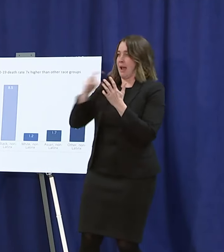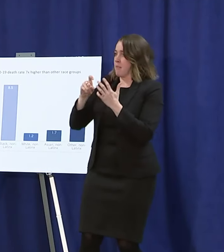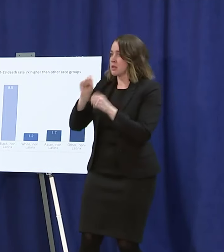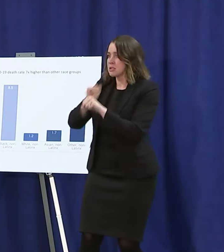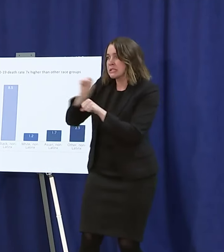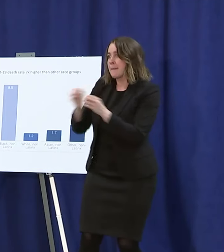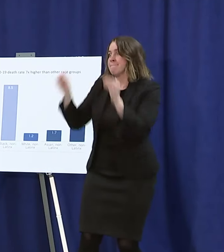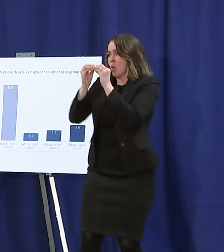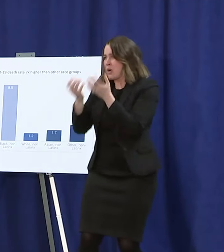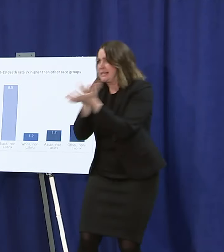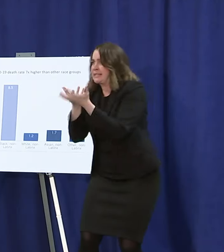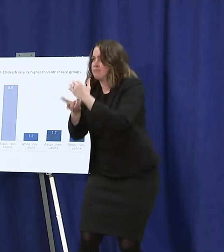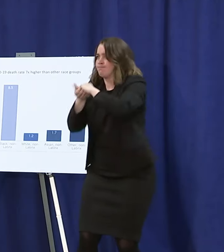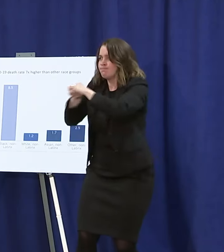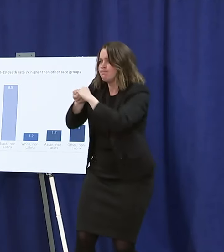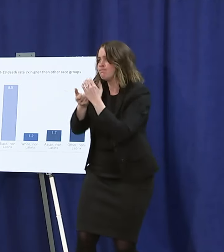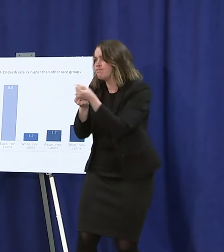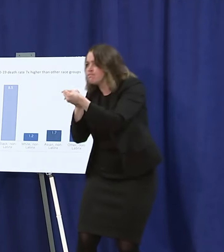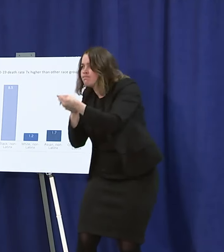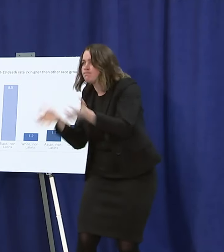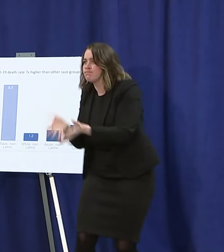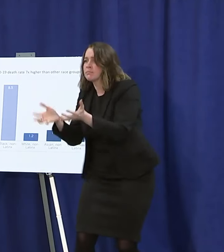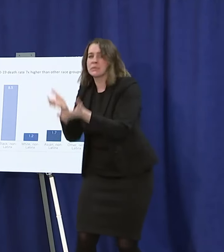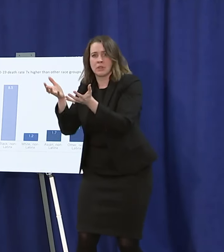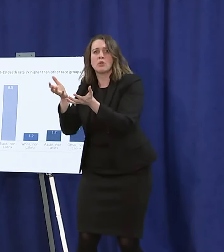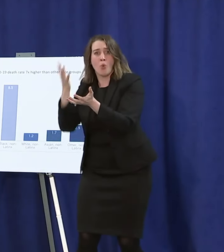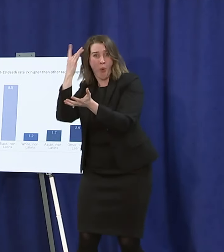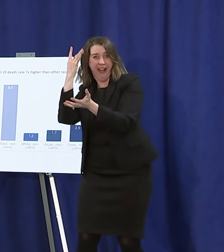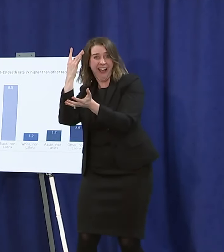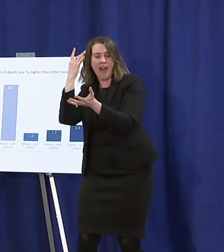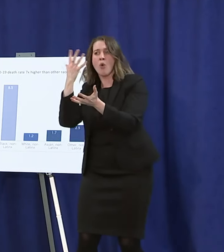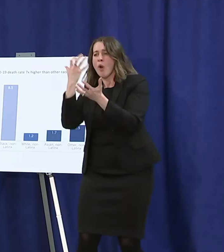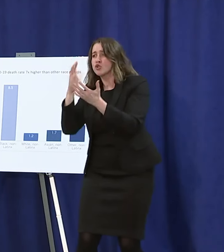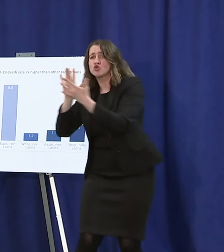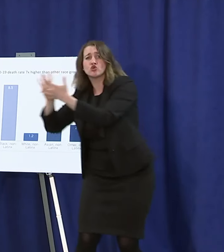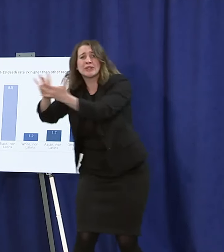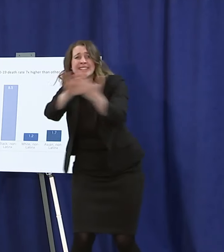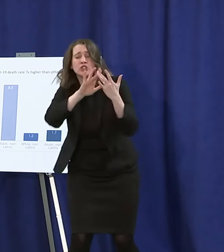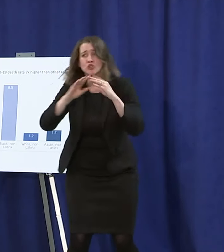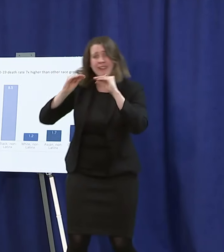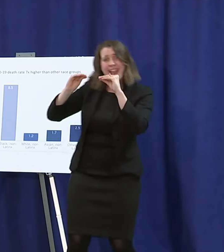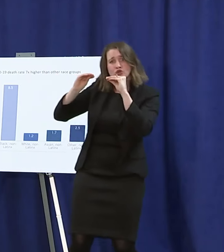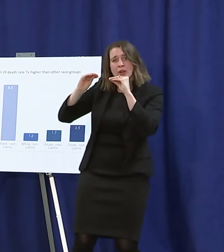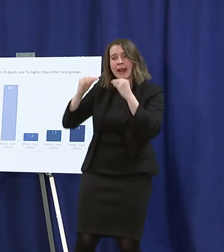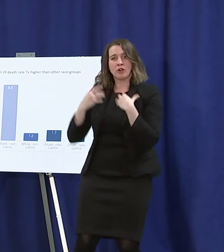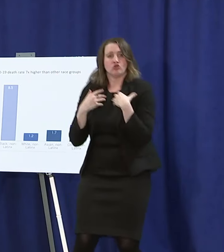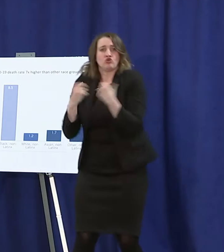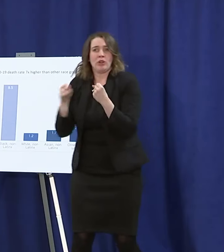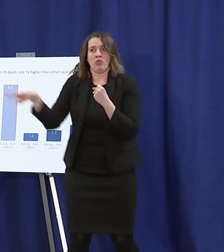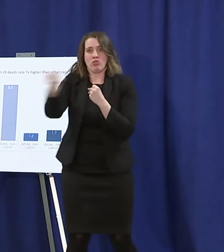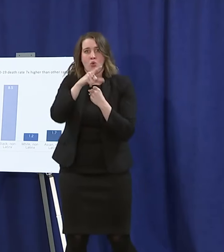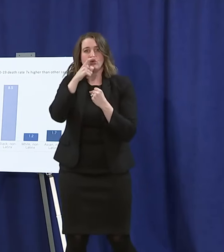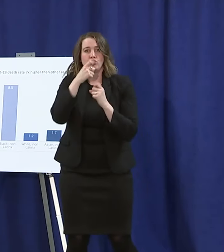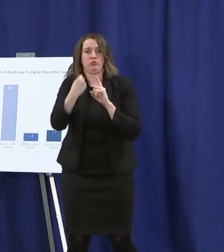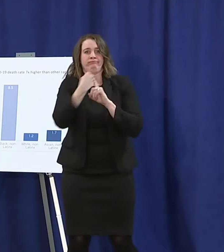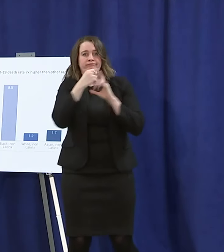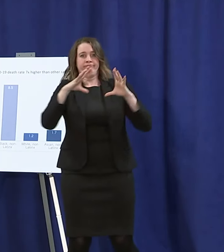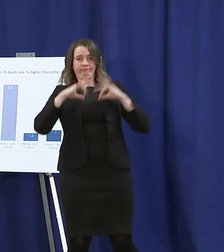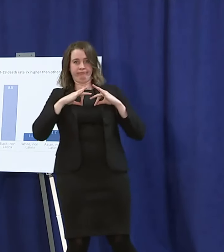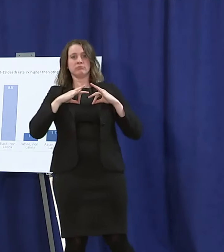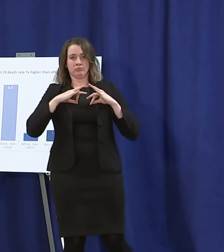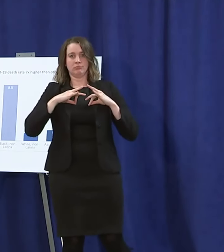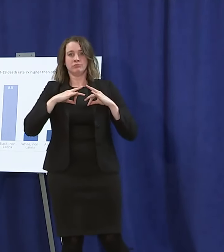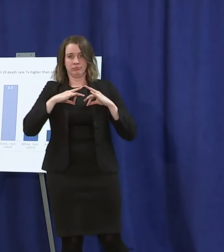make sure that we are doing everything that we can to reach, to educate, and to treat people that fall into this